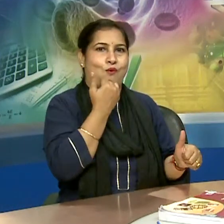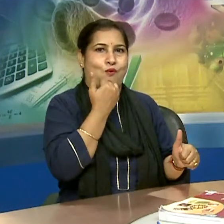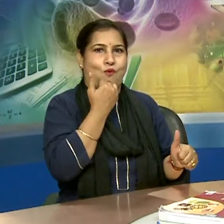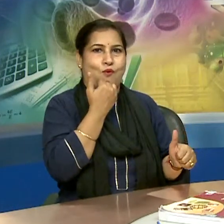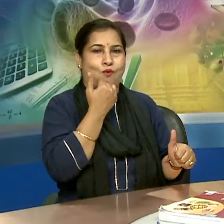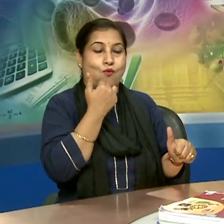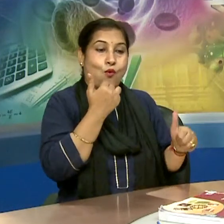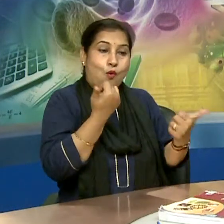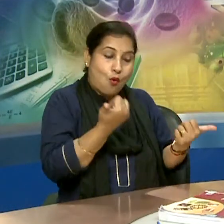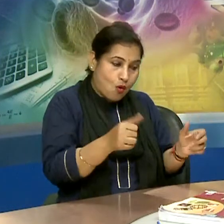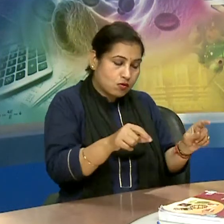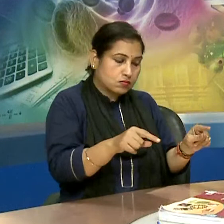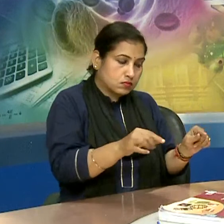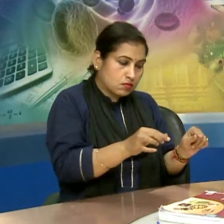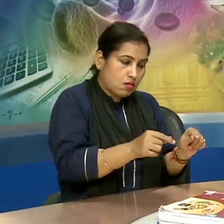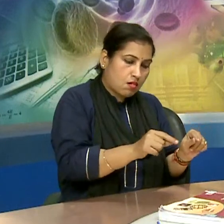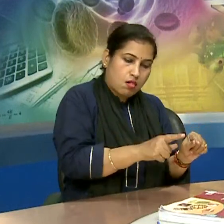past the end.